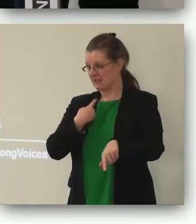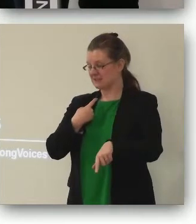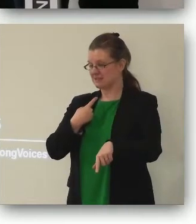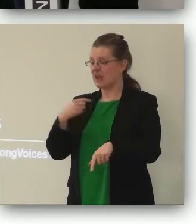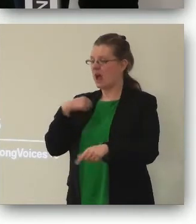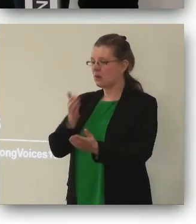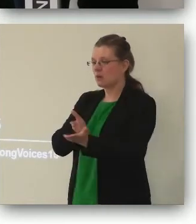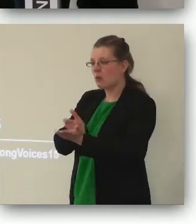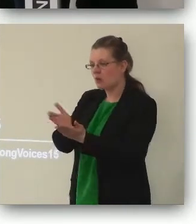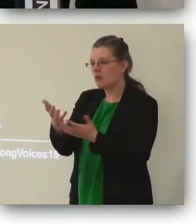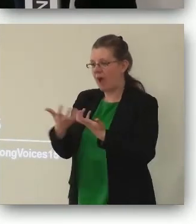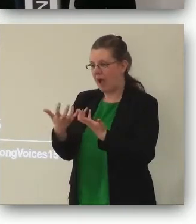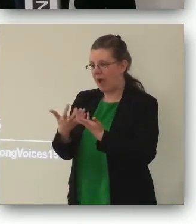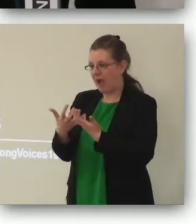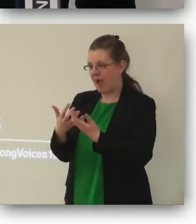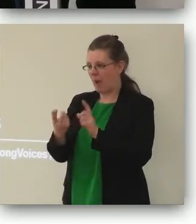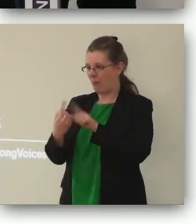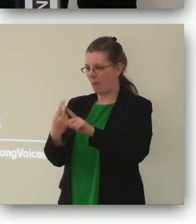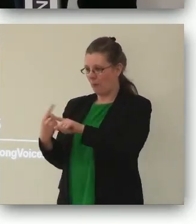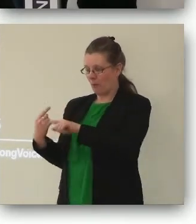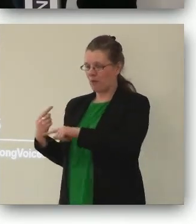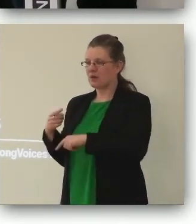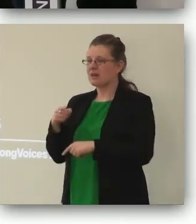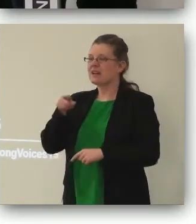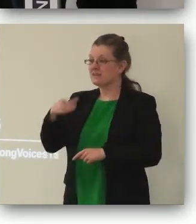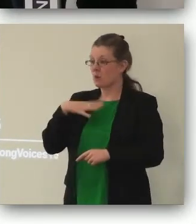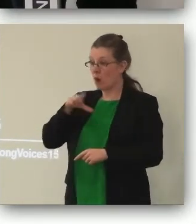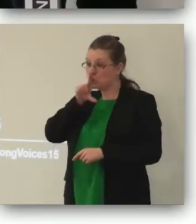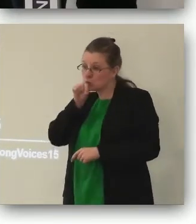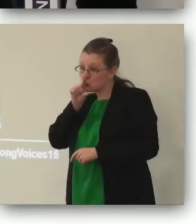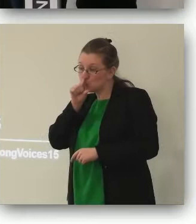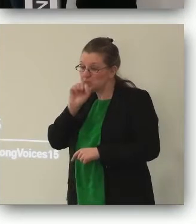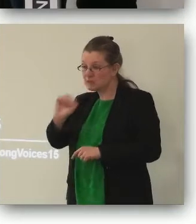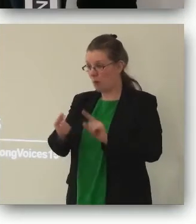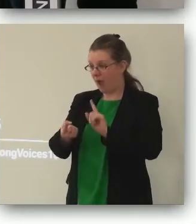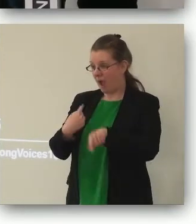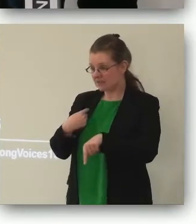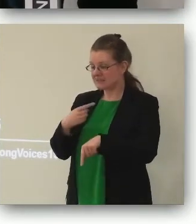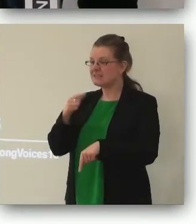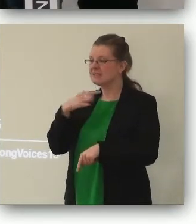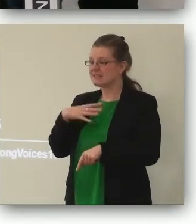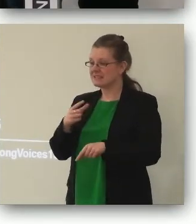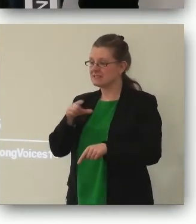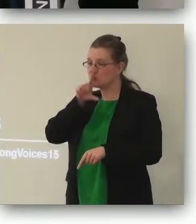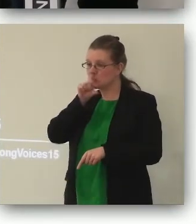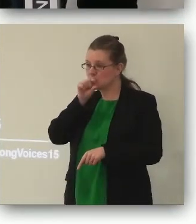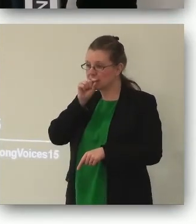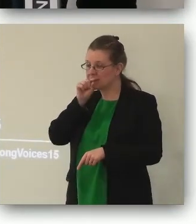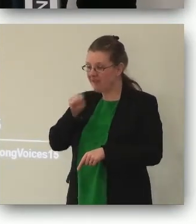take you through how you do that. If you want to tweet in your answers, then you need to tweet to us